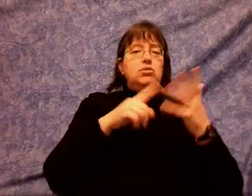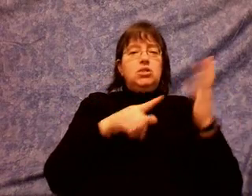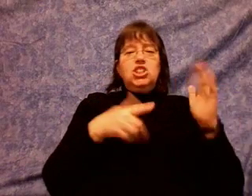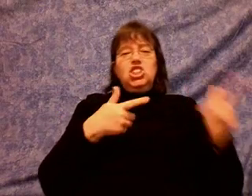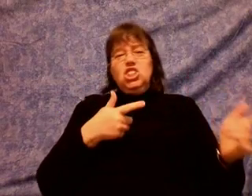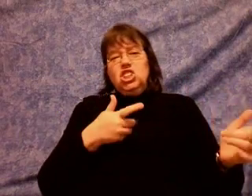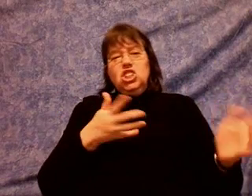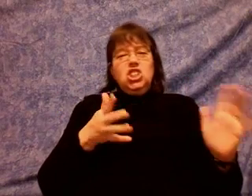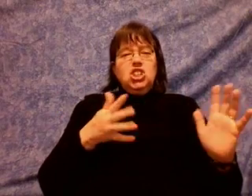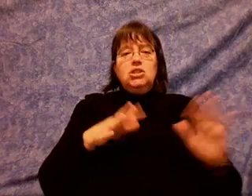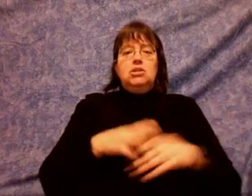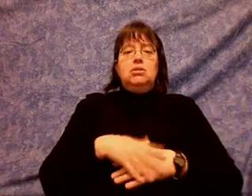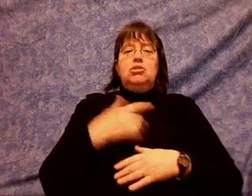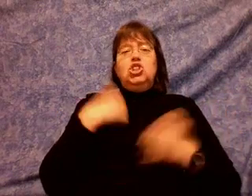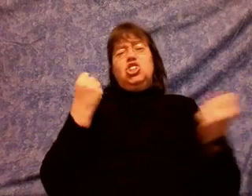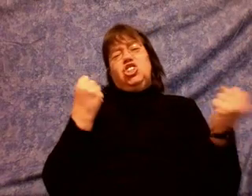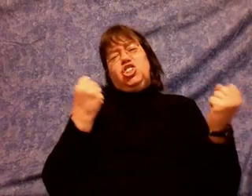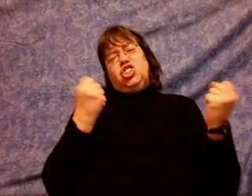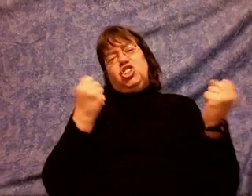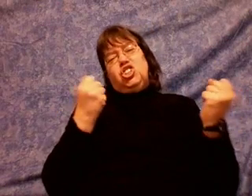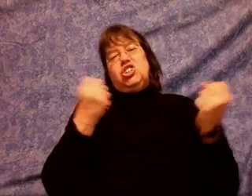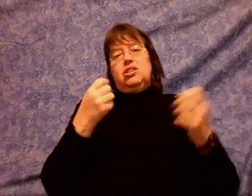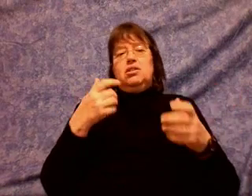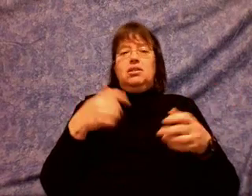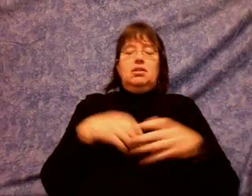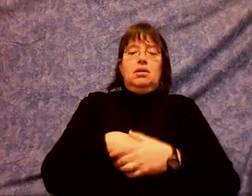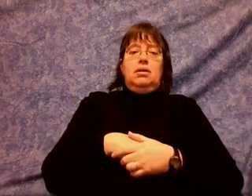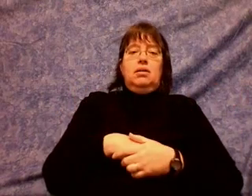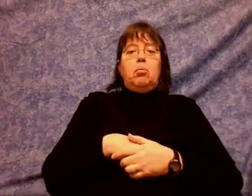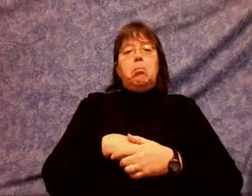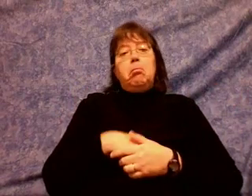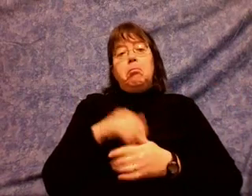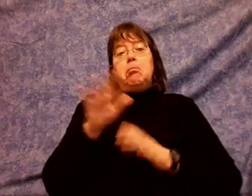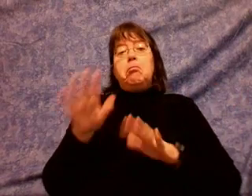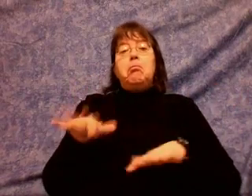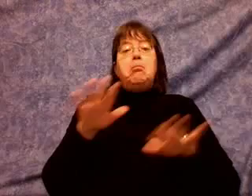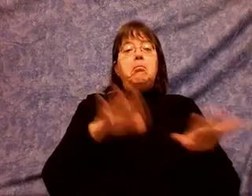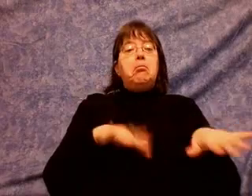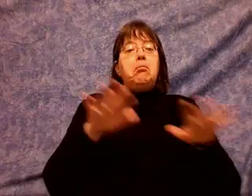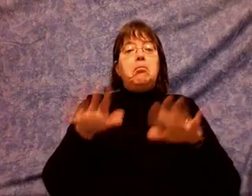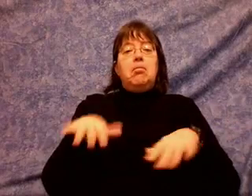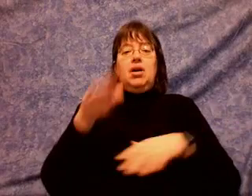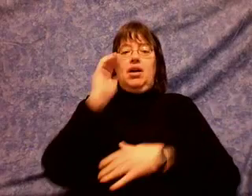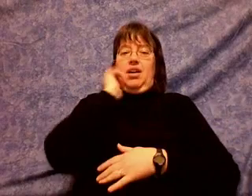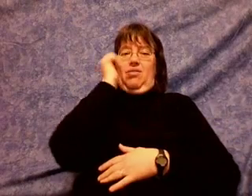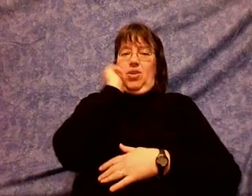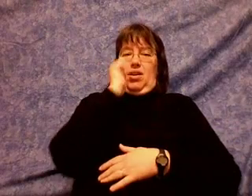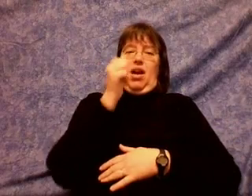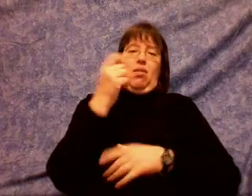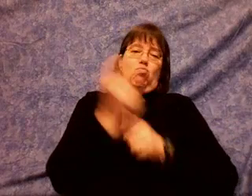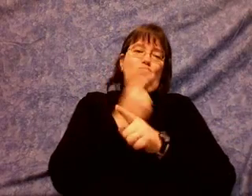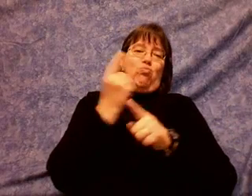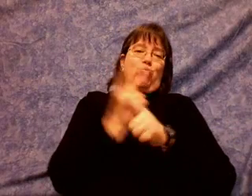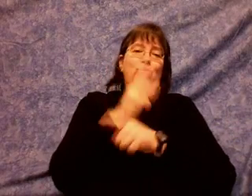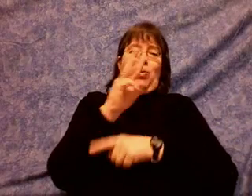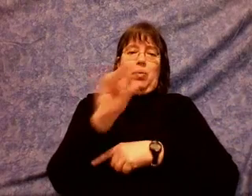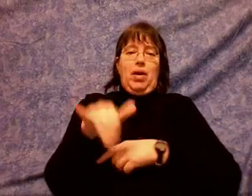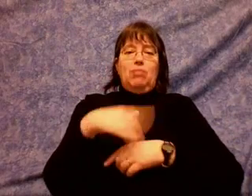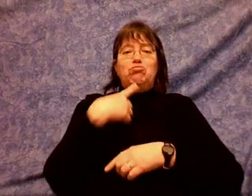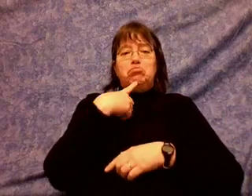really fast, it can be intense too. I'm driving very fast. Or I'm driving in a casual pace, sort of an everyday,